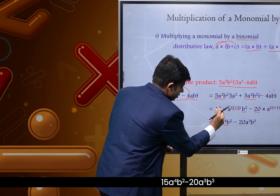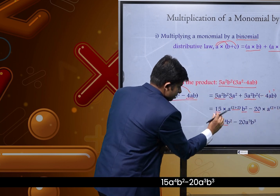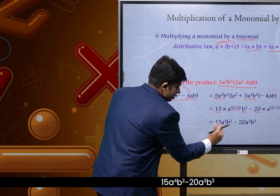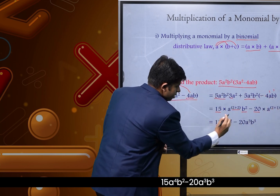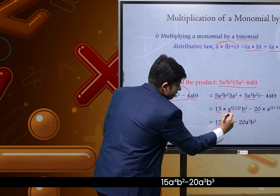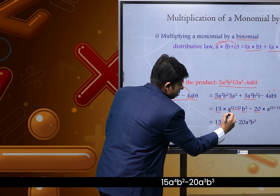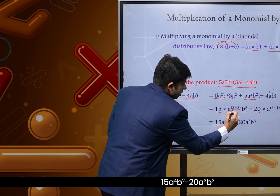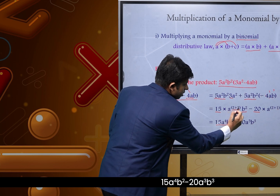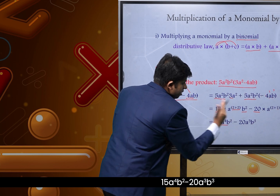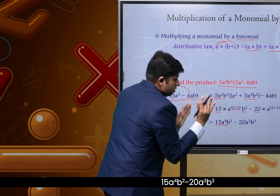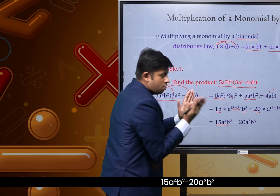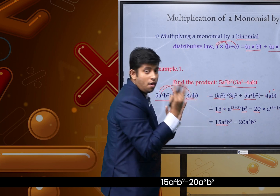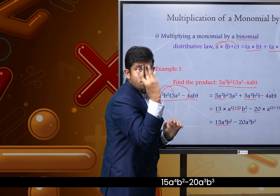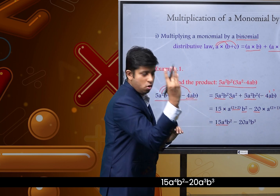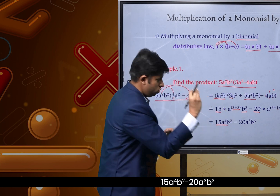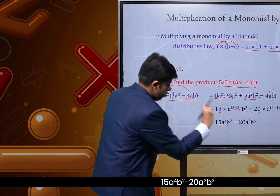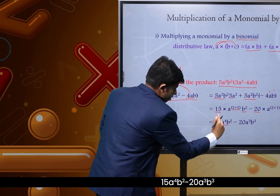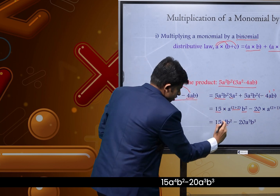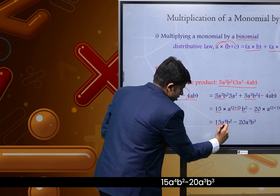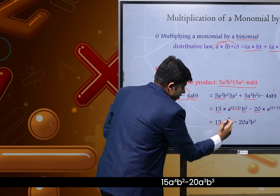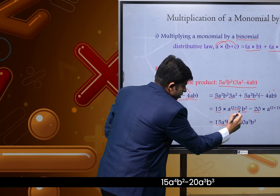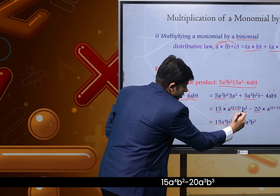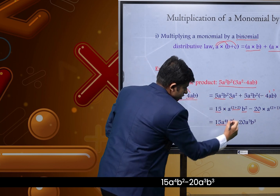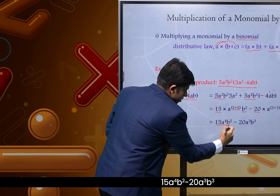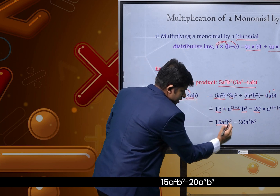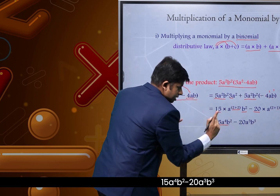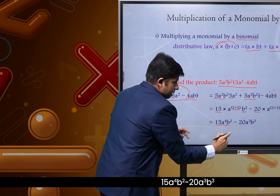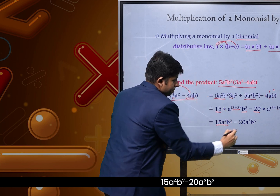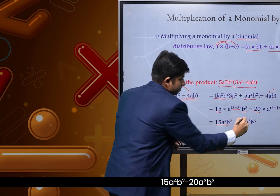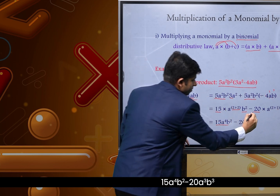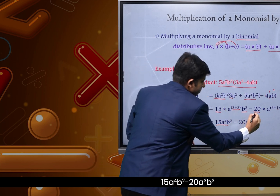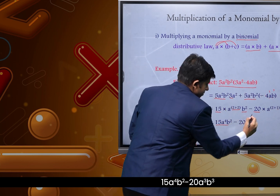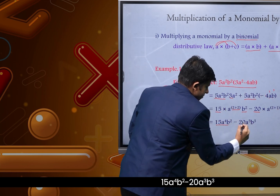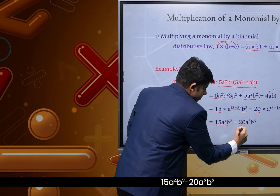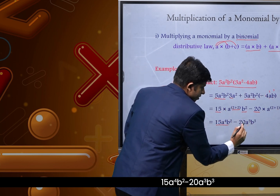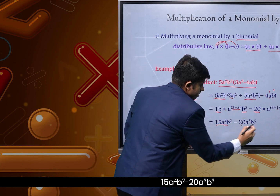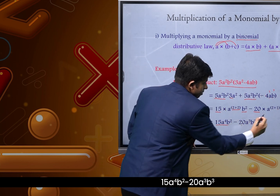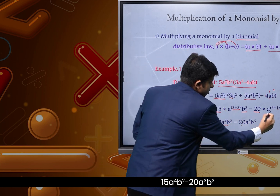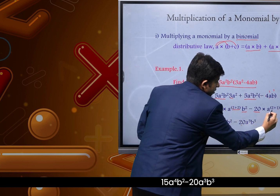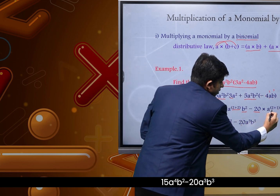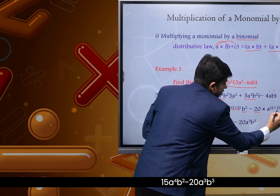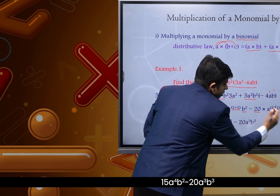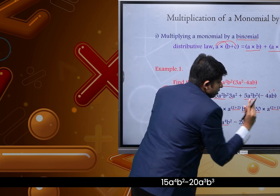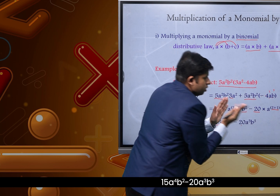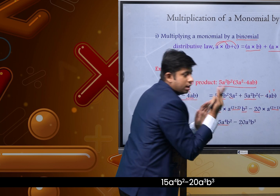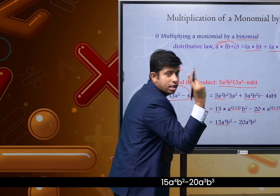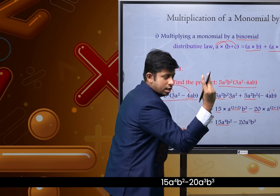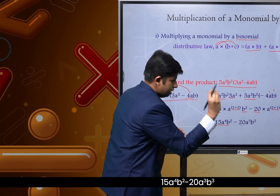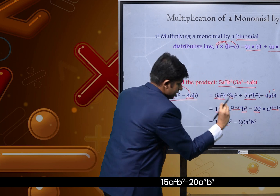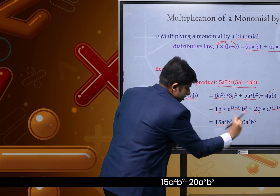A to the power of 4 b to the power of 2 minus 20 a to the power of 3 b to the power of 3.